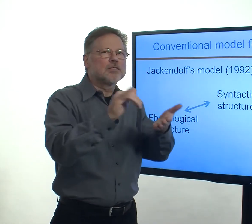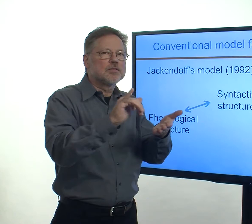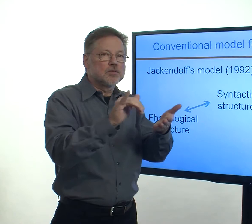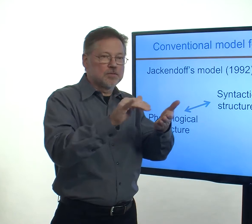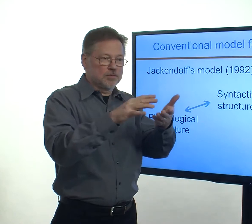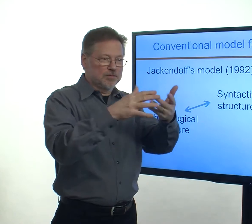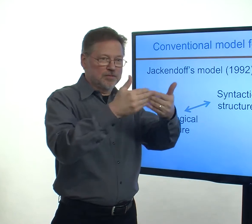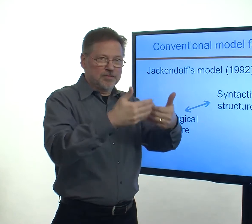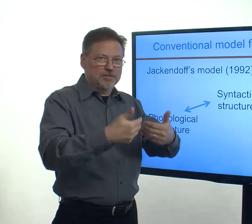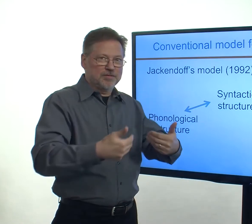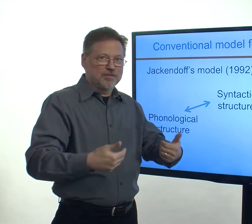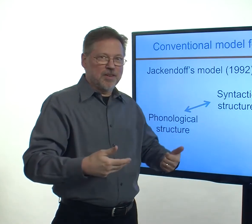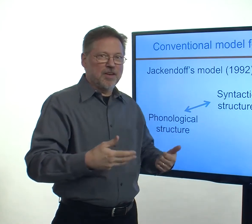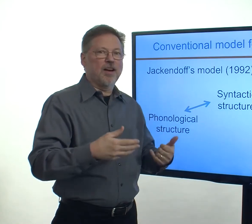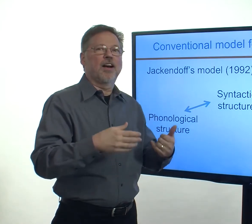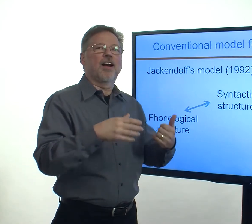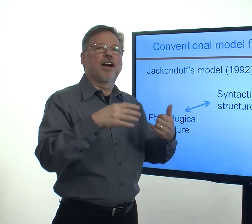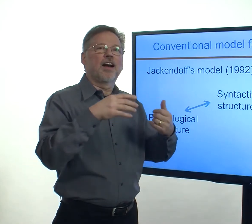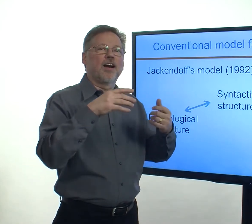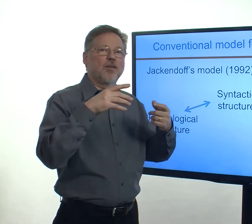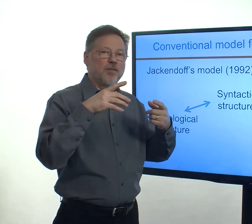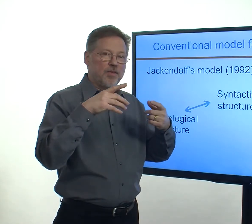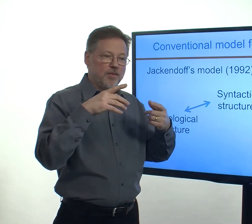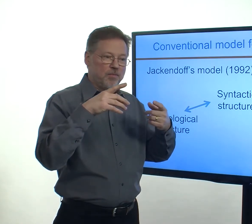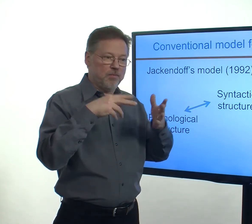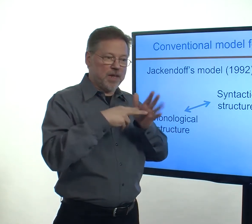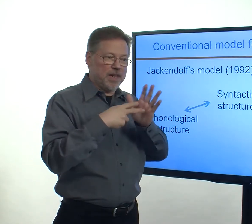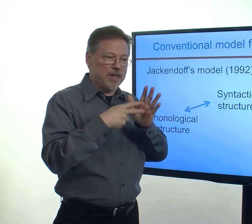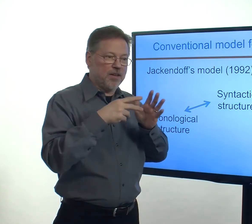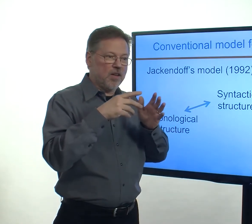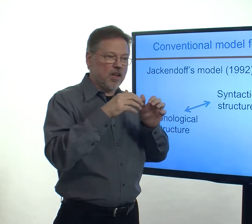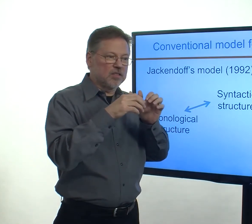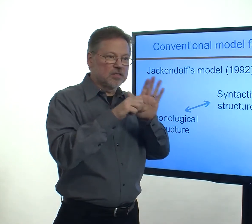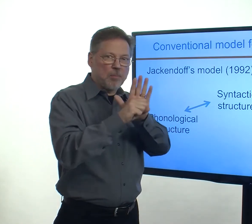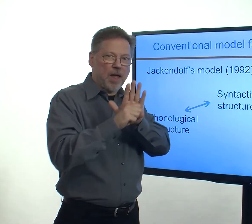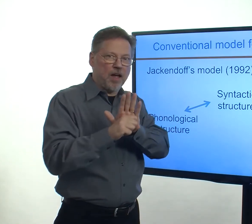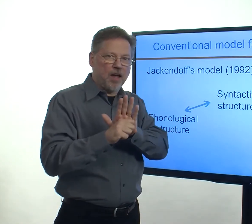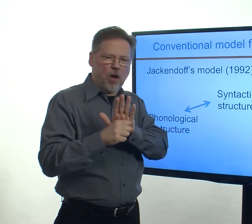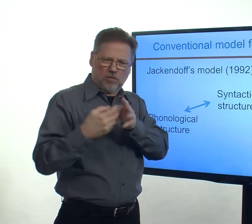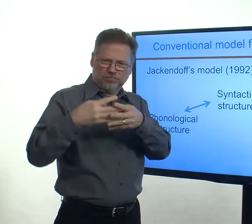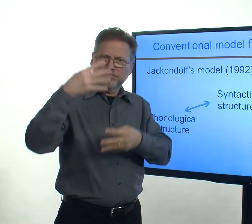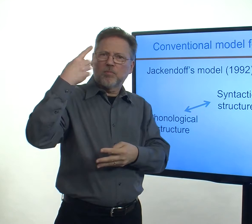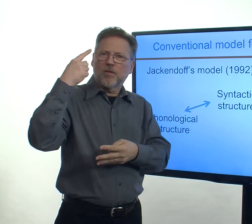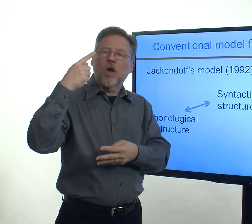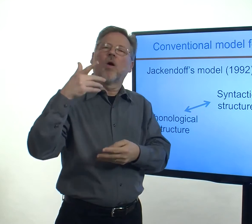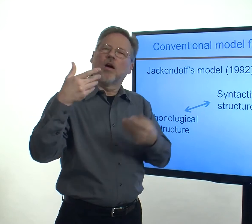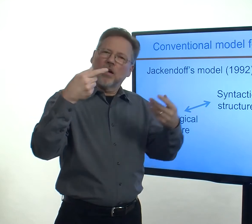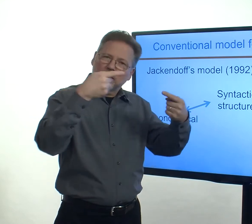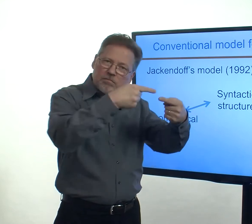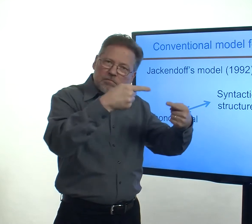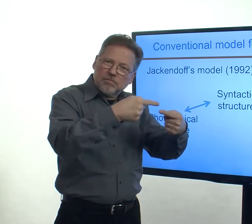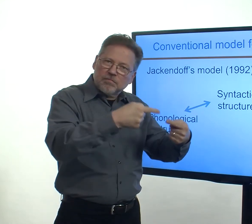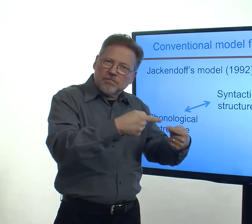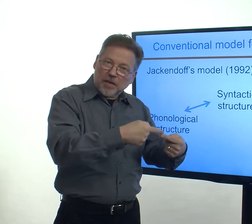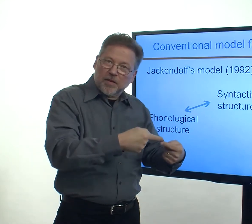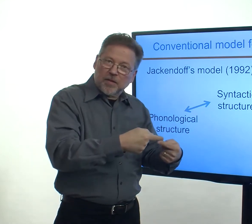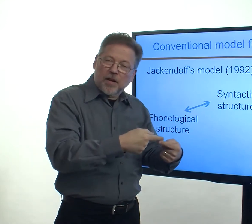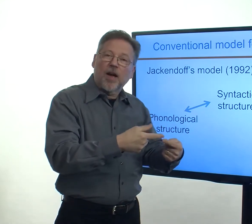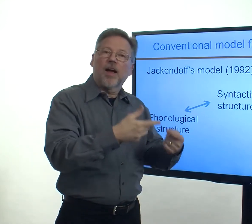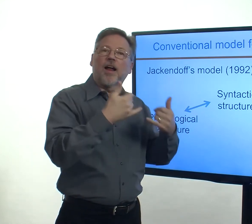Now, there are also layers of parts within that component which can be further broken down. That means there are multiple symbols, each of which